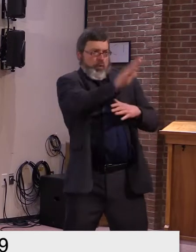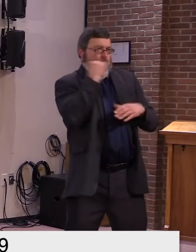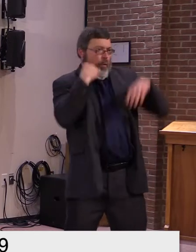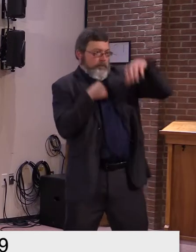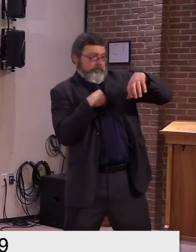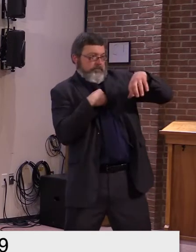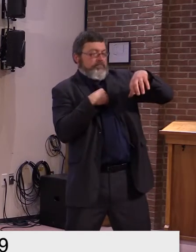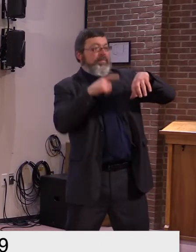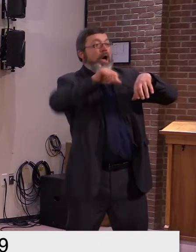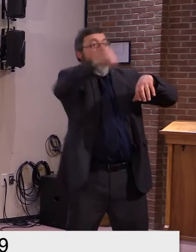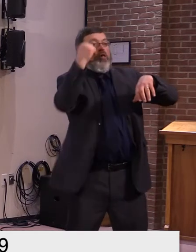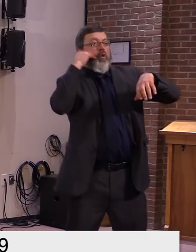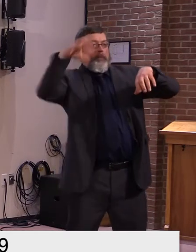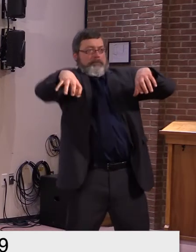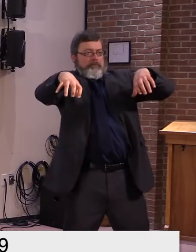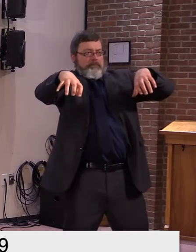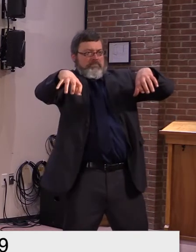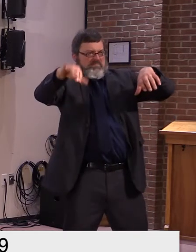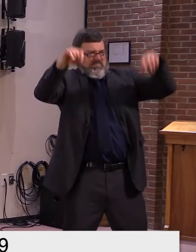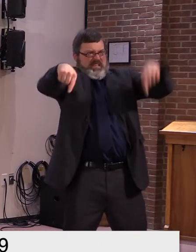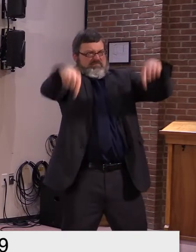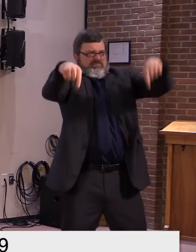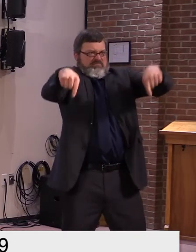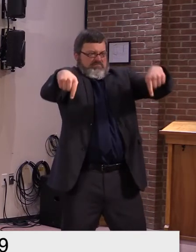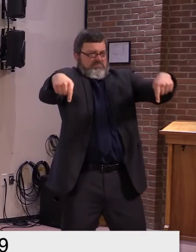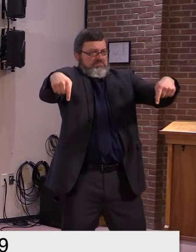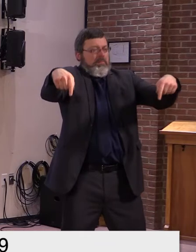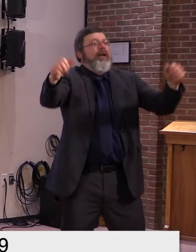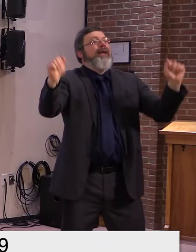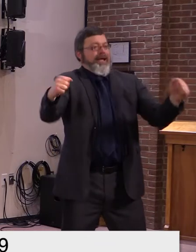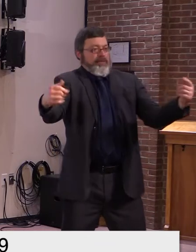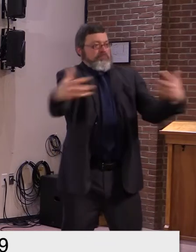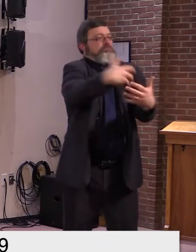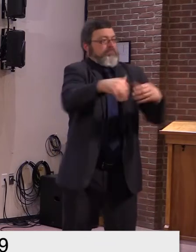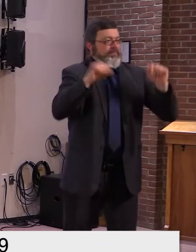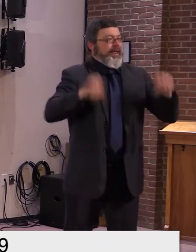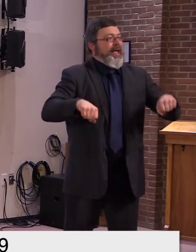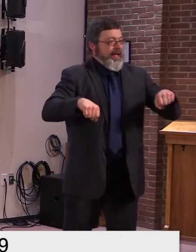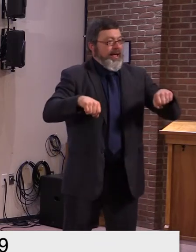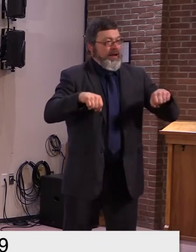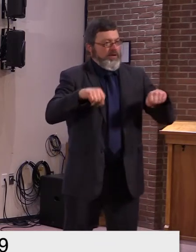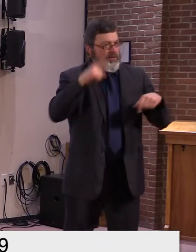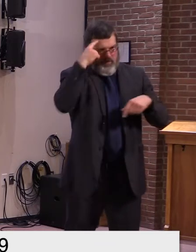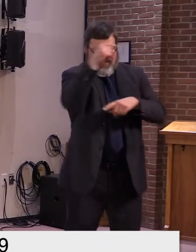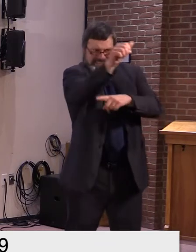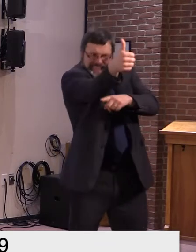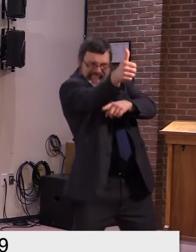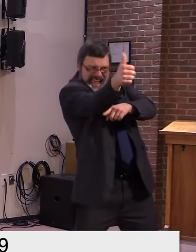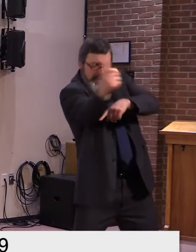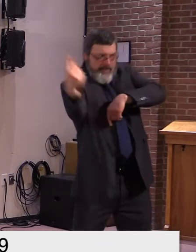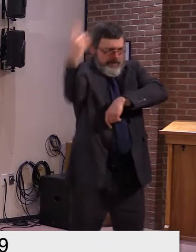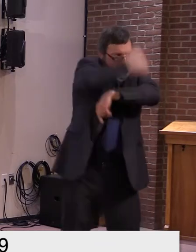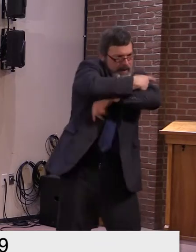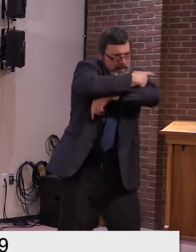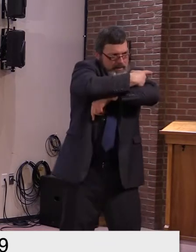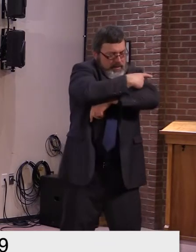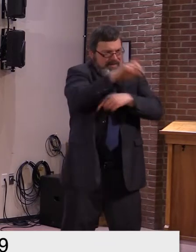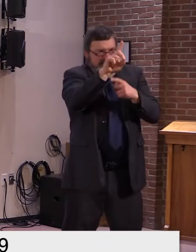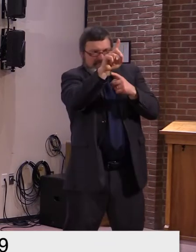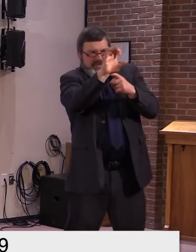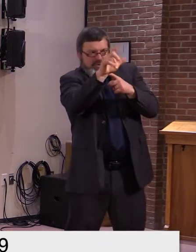23rd through January 2nd. What this means is that small gatherings between